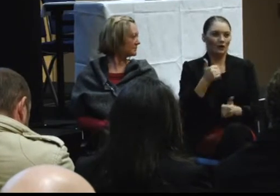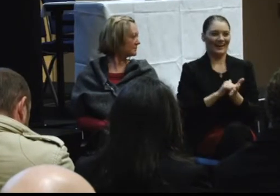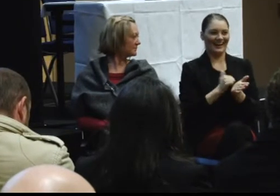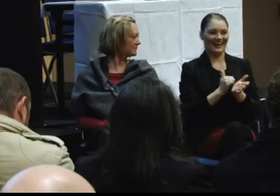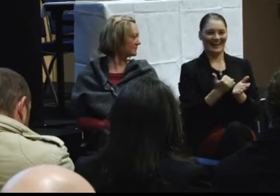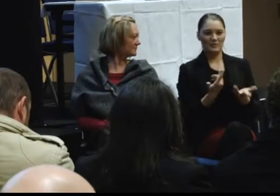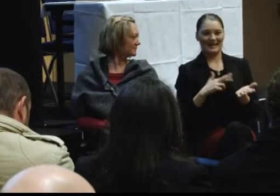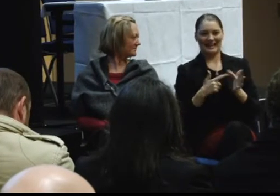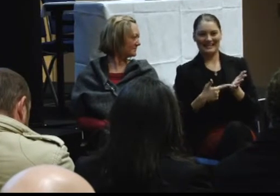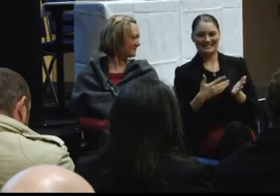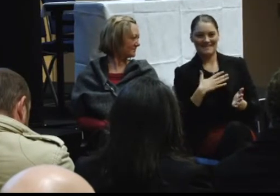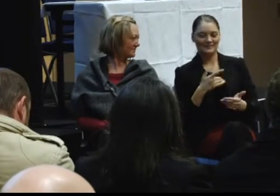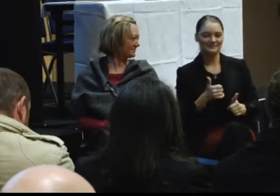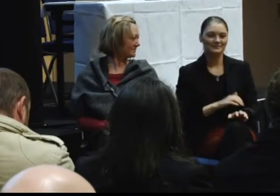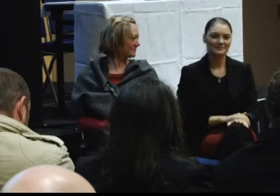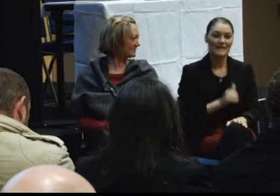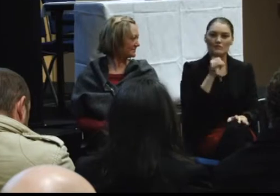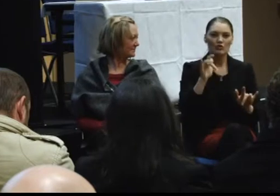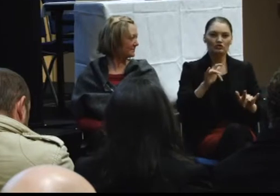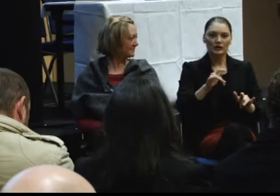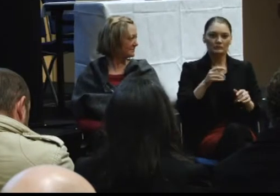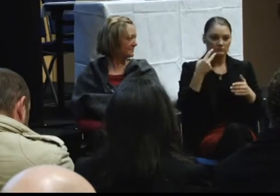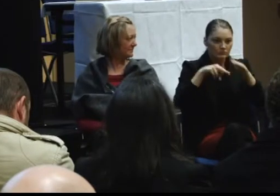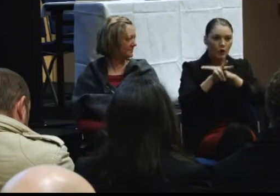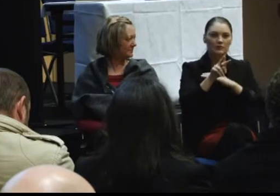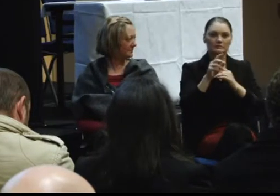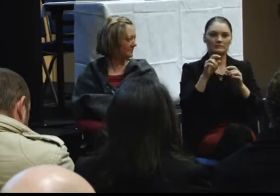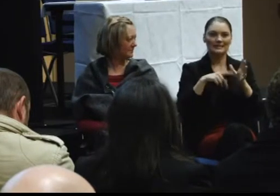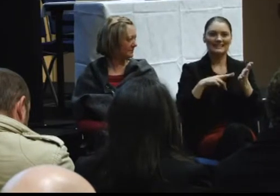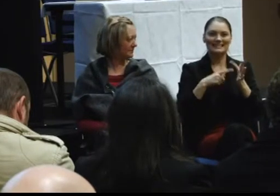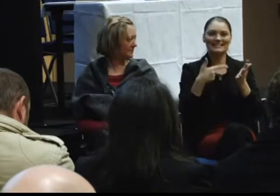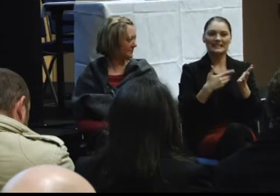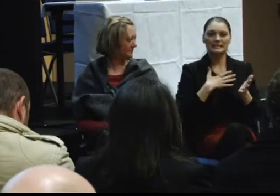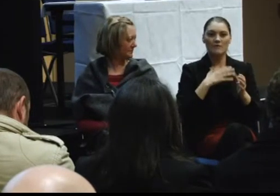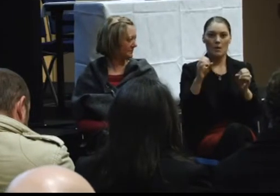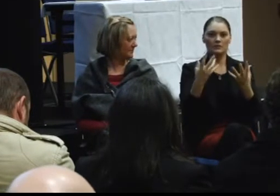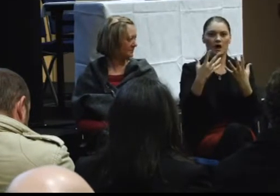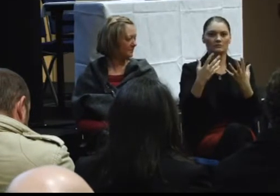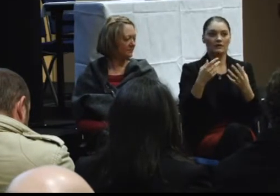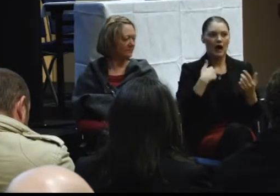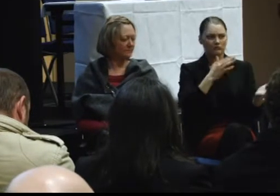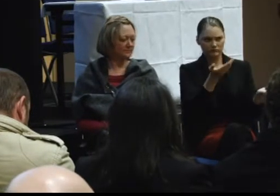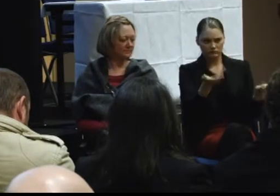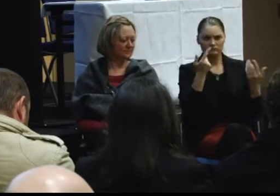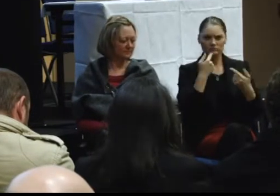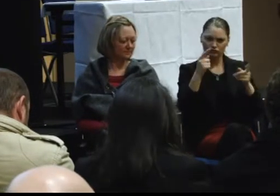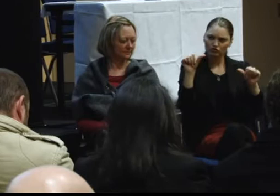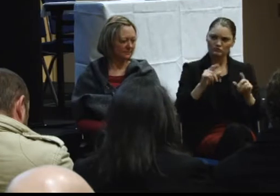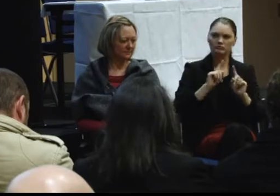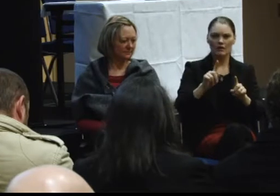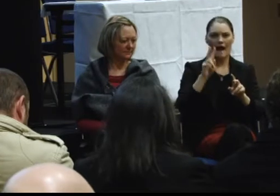If you haven't been to the NetSafe website, I really recommend that you go and have a look. Brilliant resource in the classroom as well. And